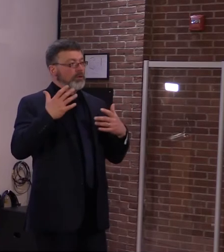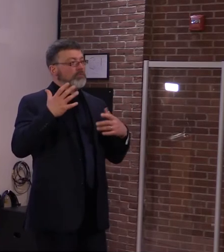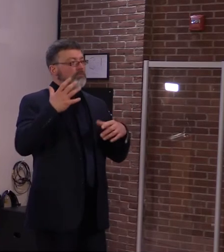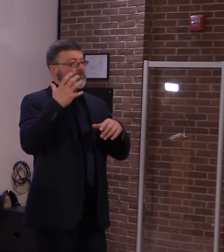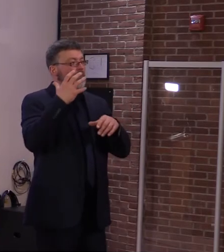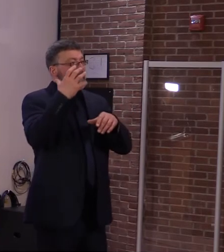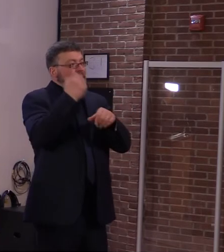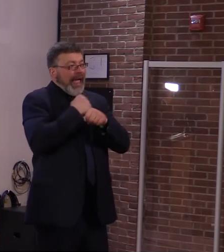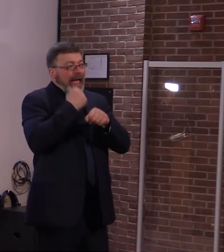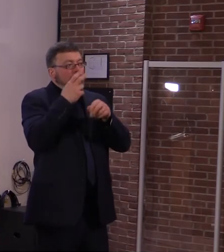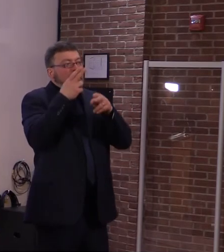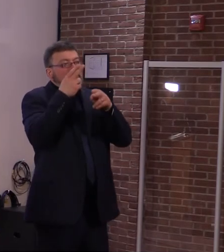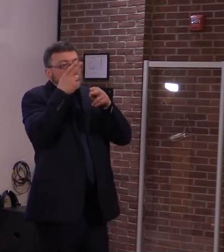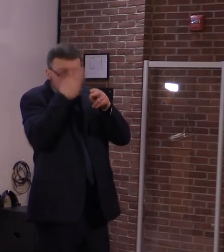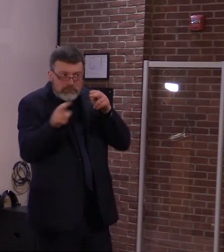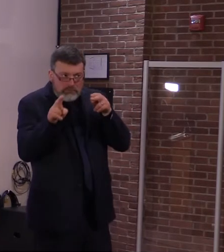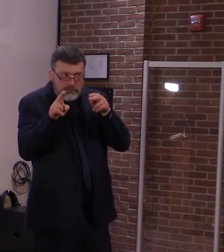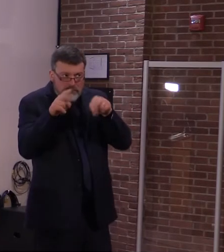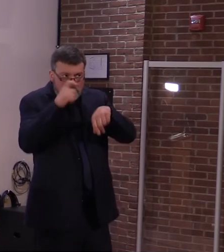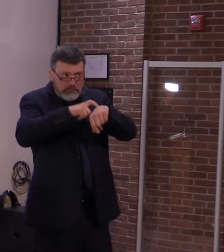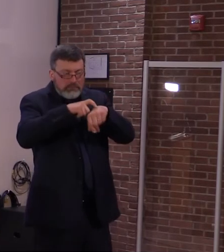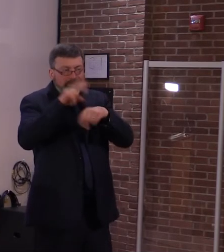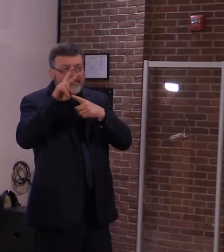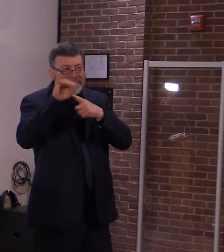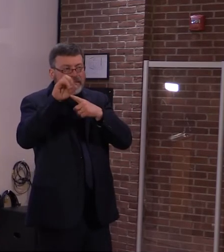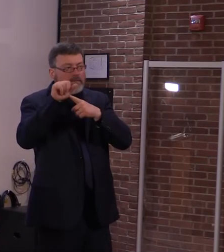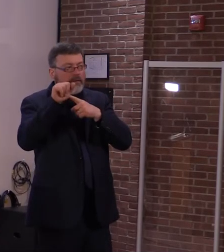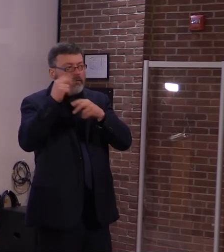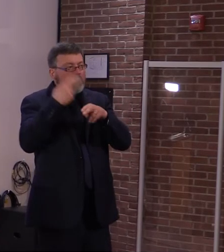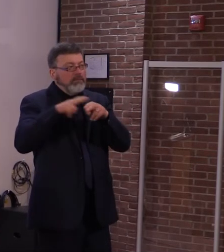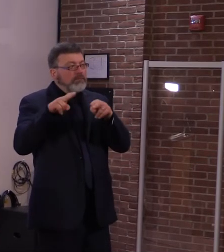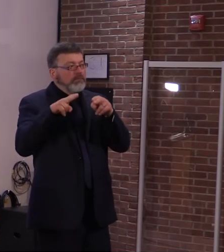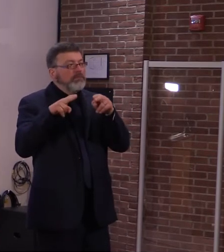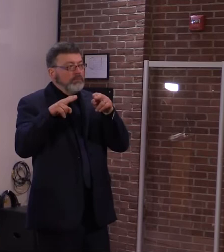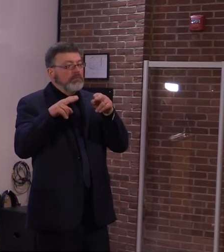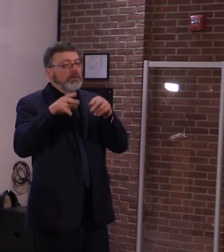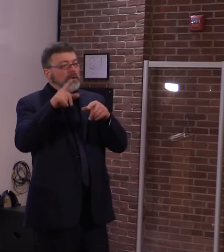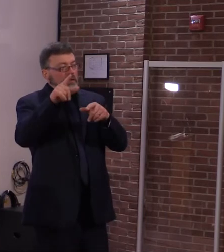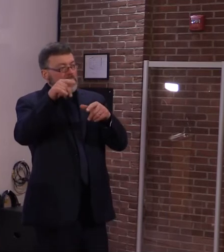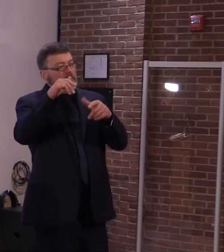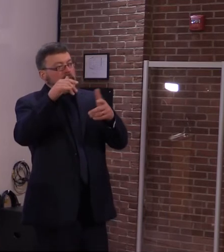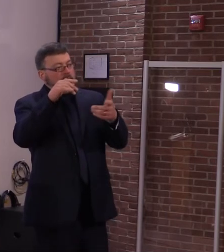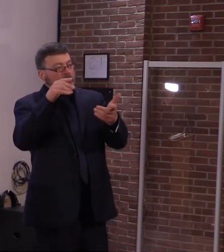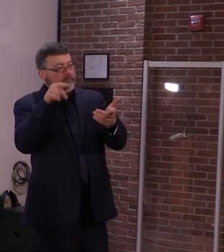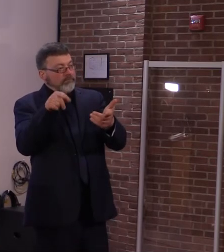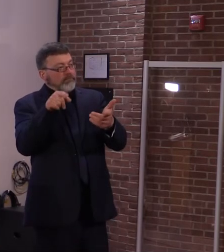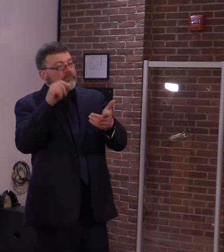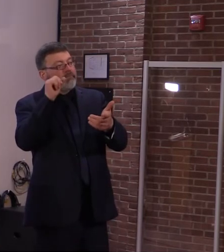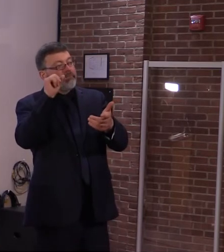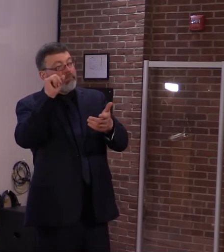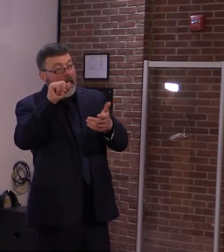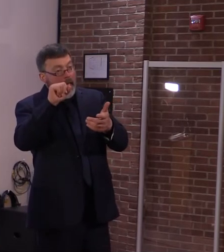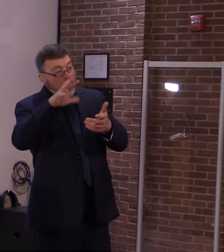risk that it would be clawed back if USCIS went that way. There's probably another 100